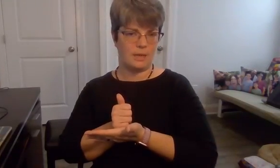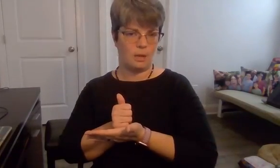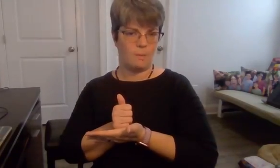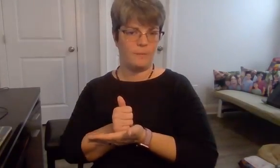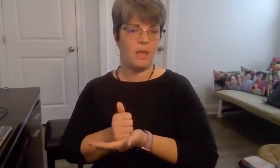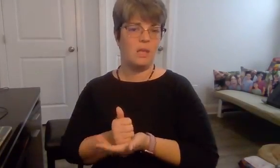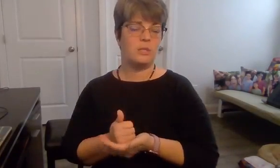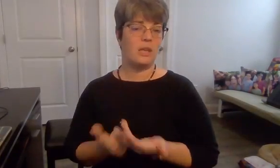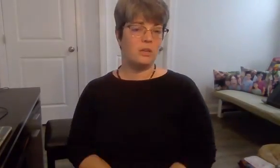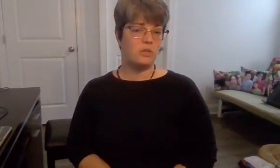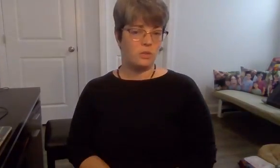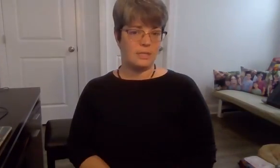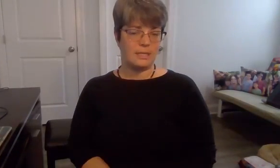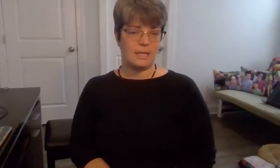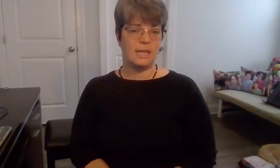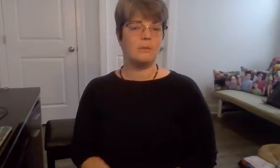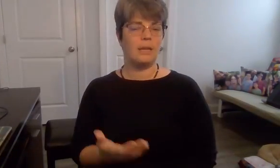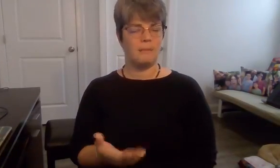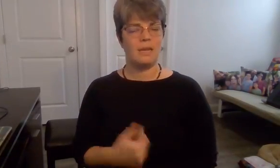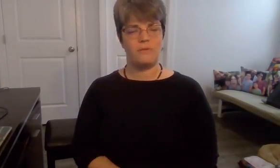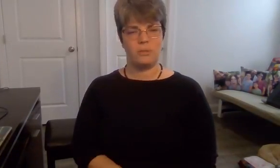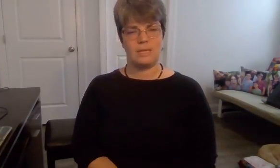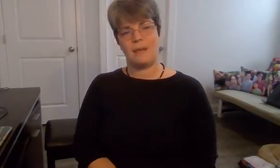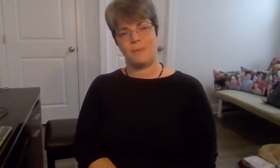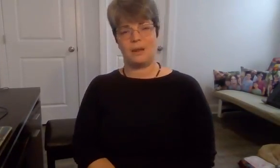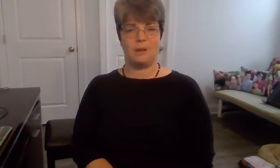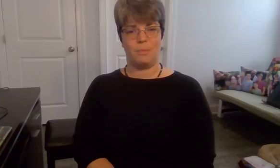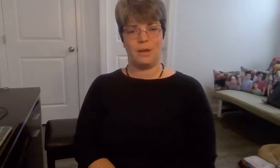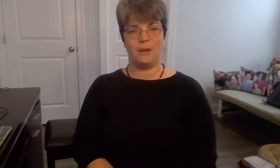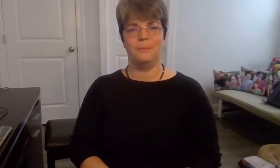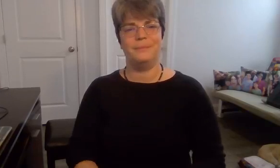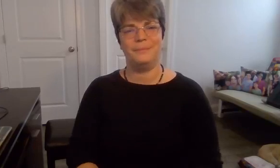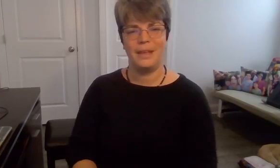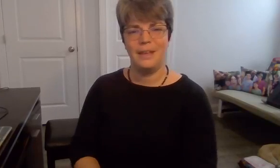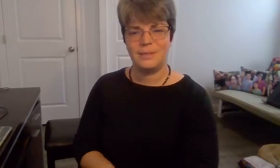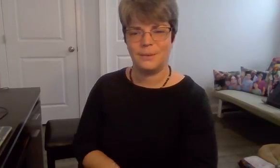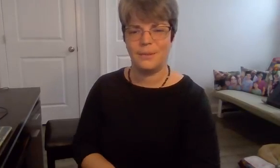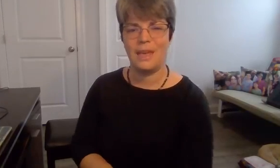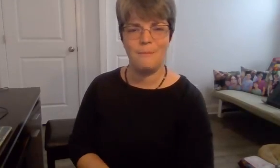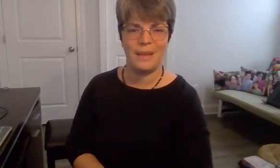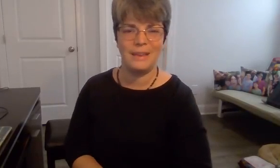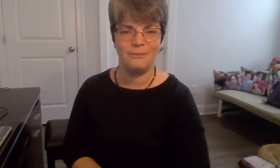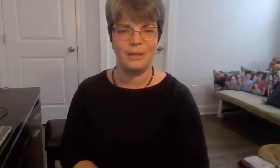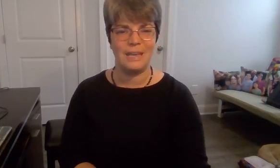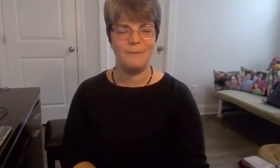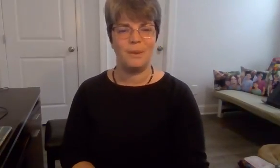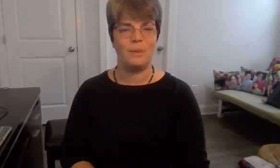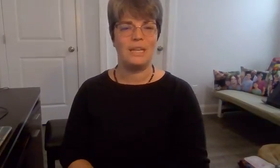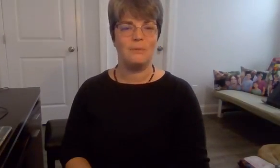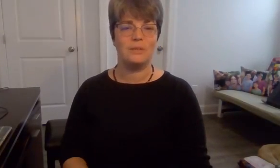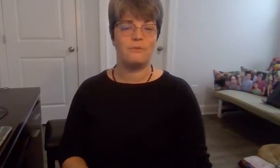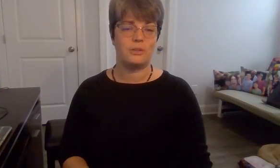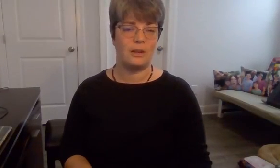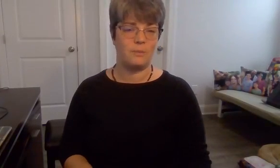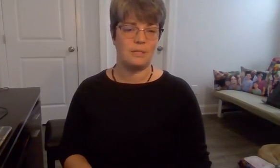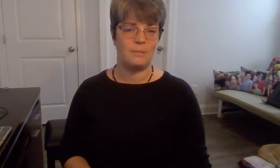help. So how you introduce that sign, so my nephew was a headbanger and a biter. So the headbanging really came in when he was frustrated with something.